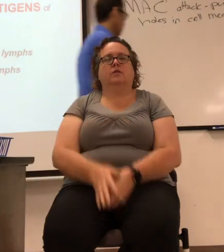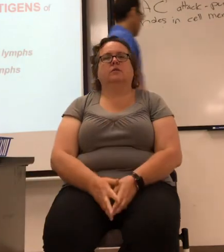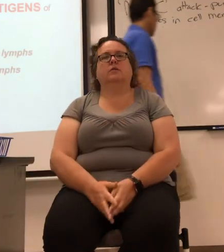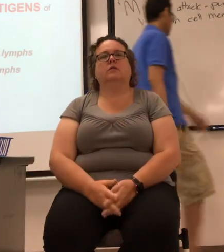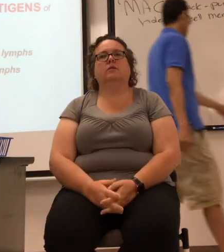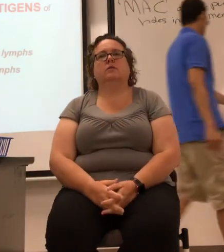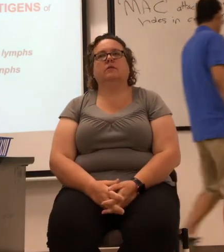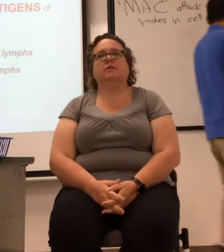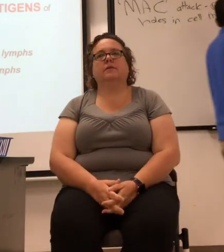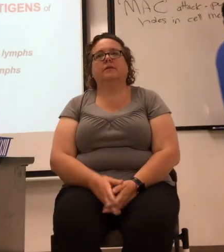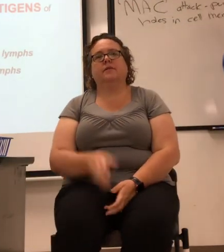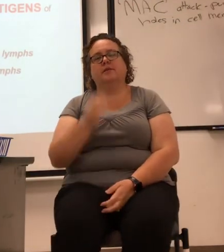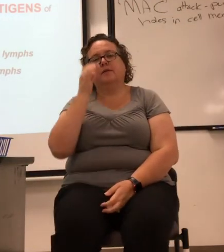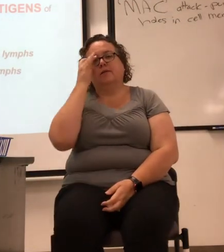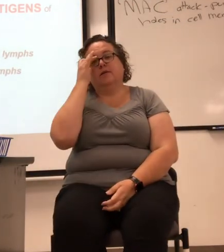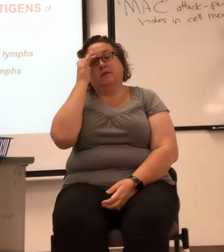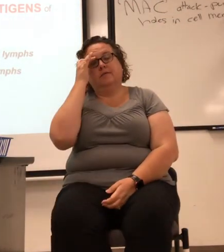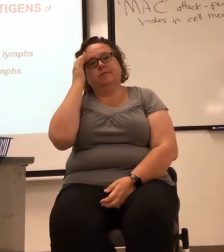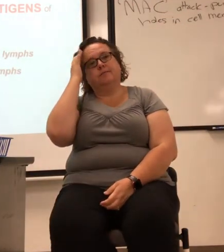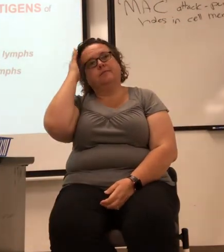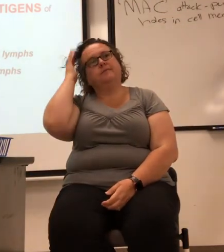Get this over here.